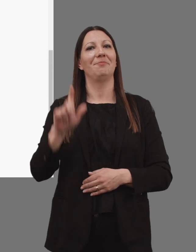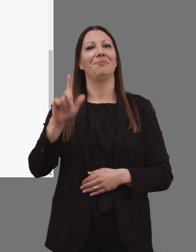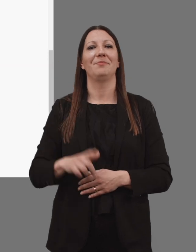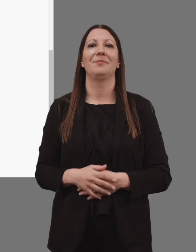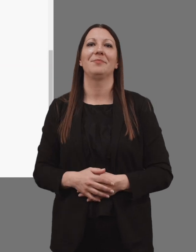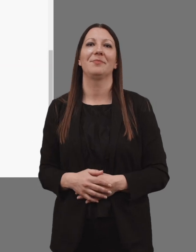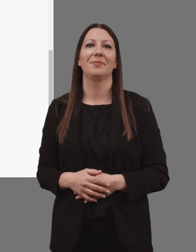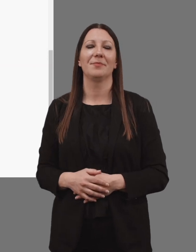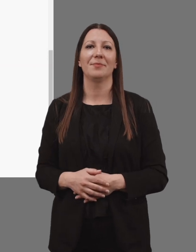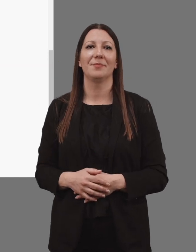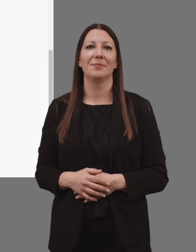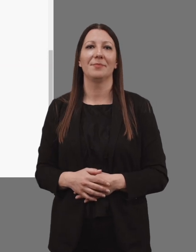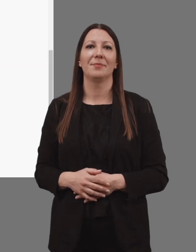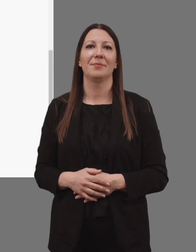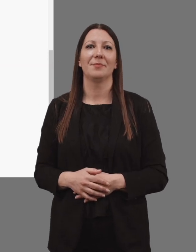here.